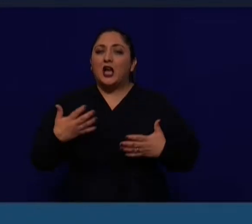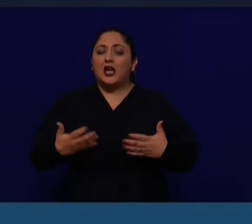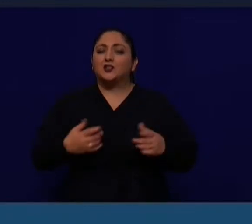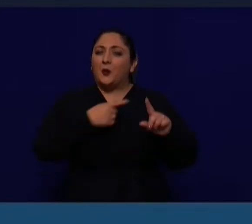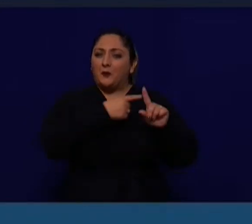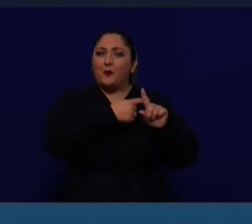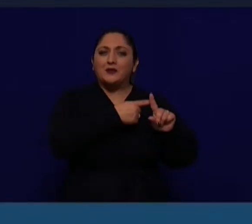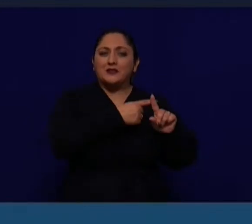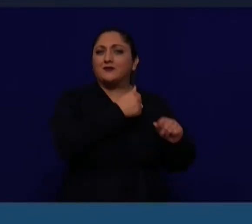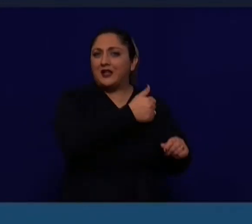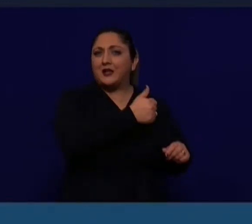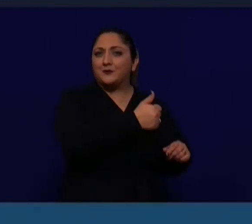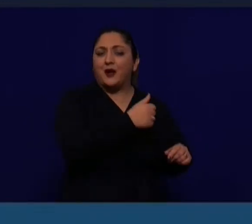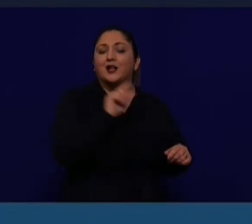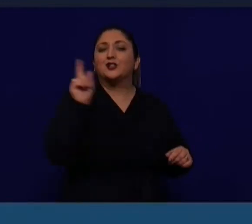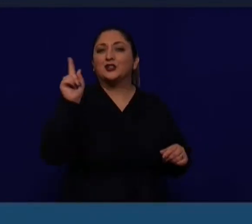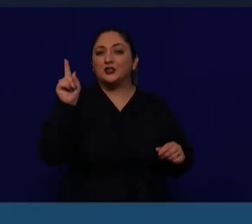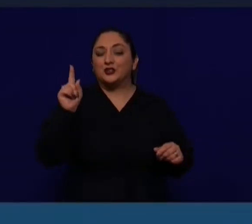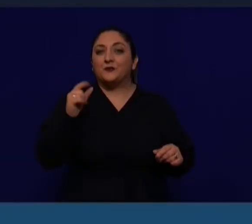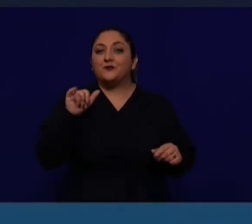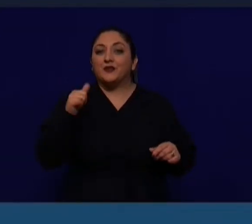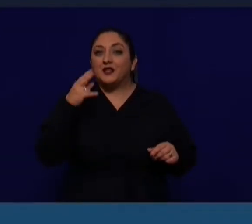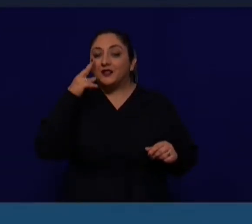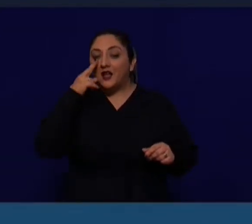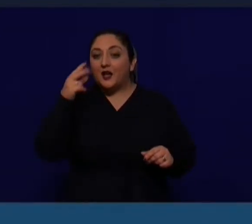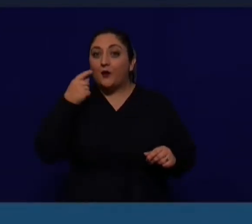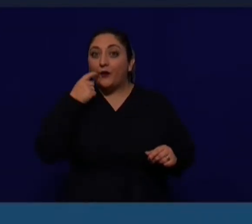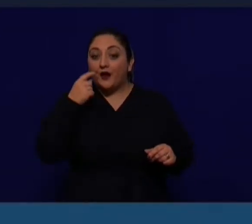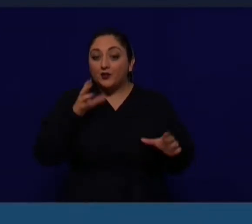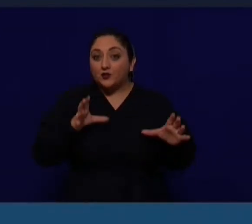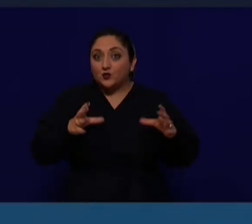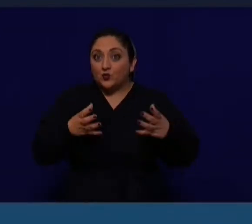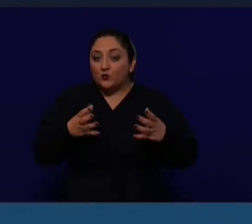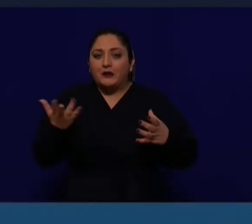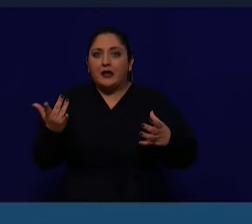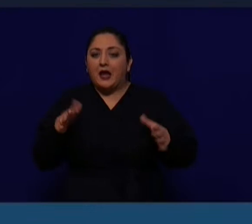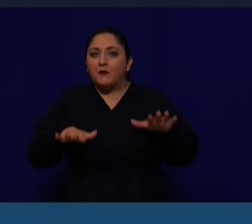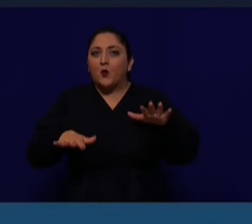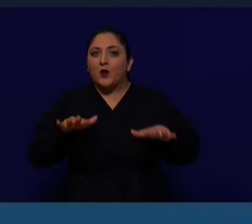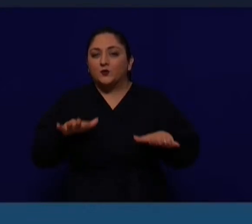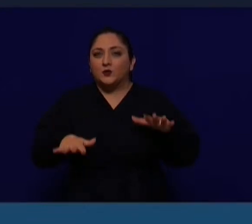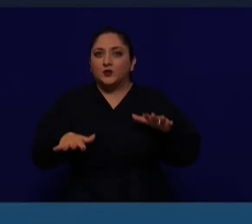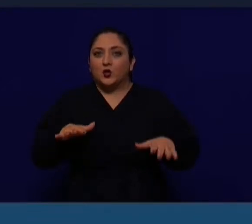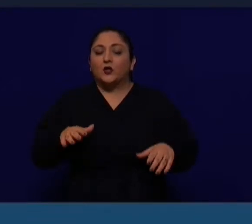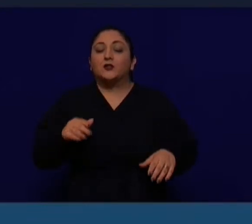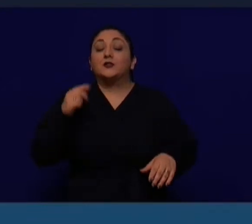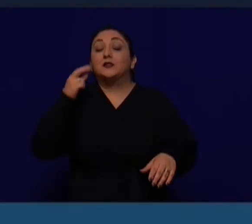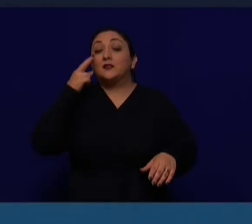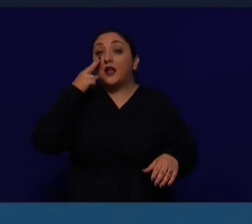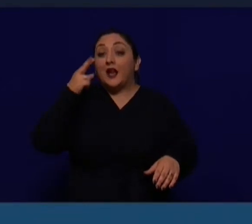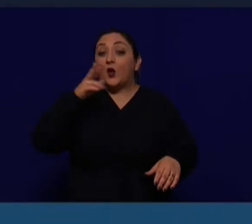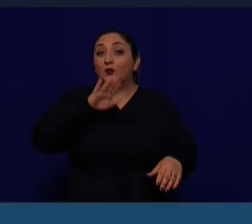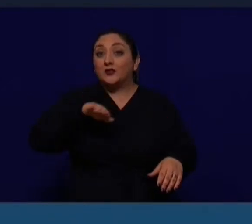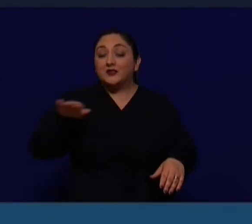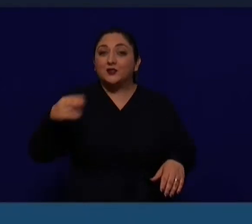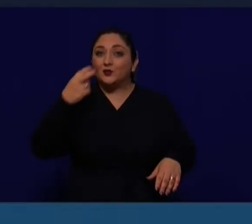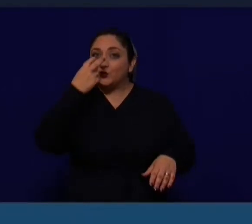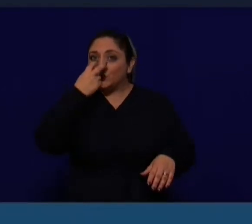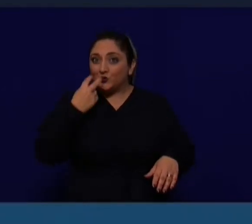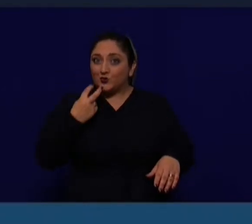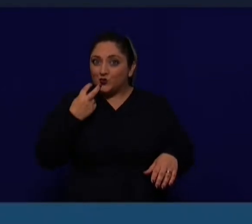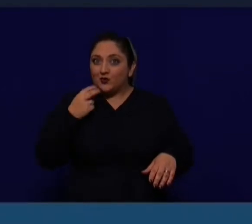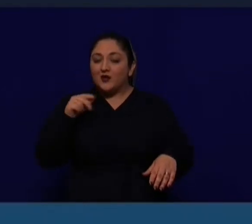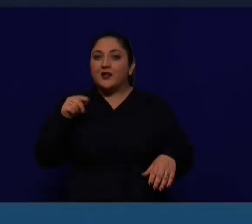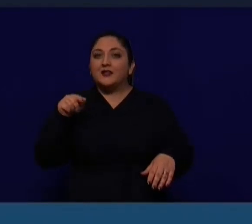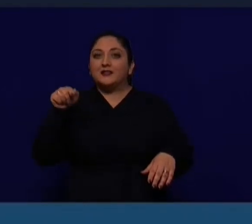hija jekk inħarsu lejn l-average age tal-età hija li dawk in-nies li huma anzjani